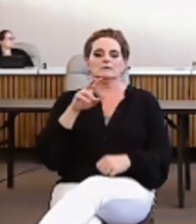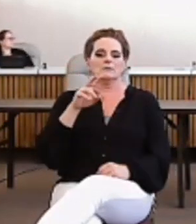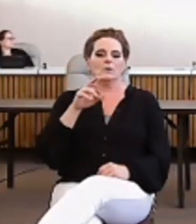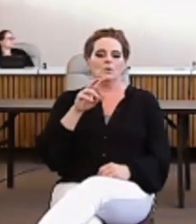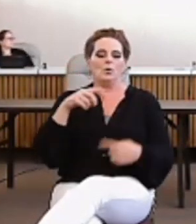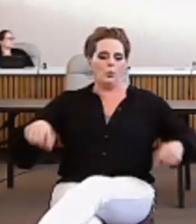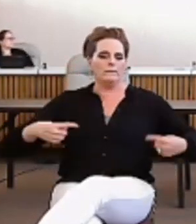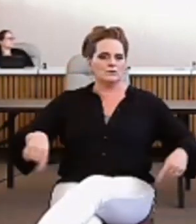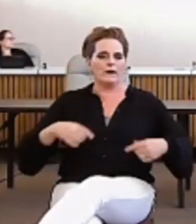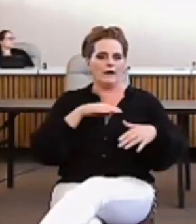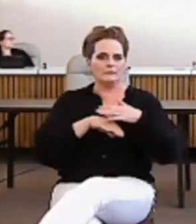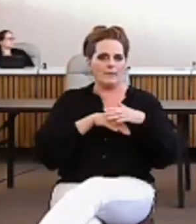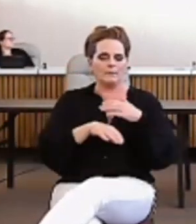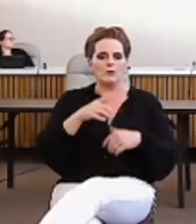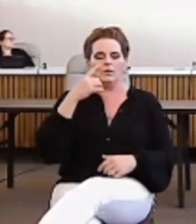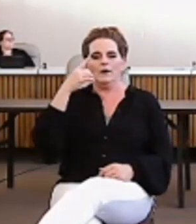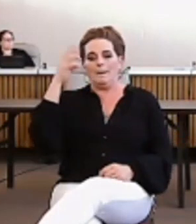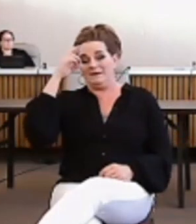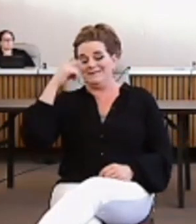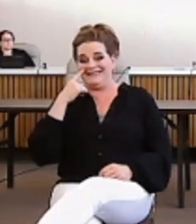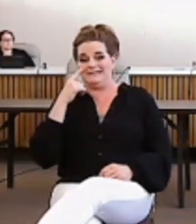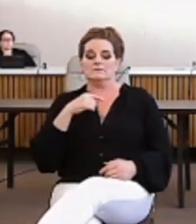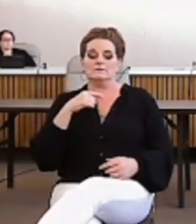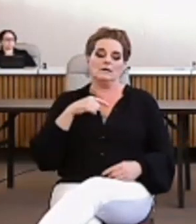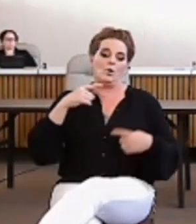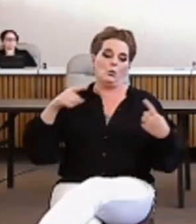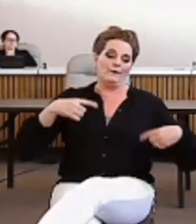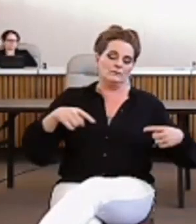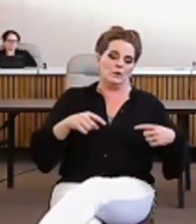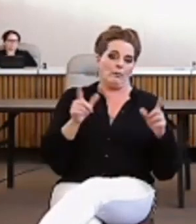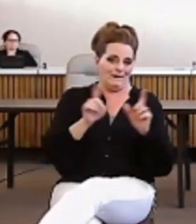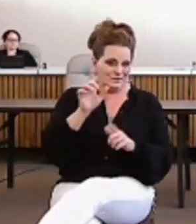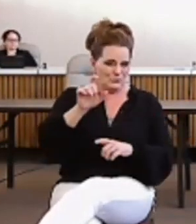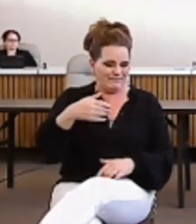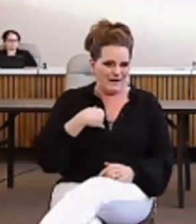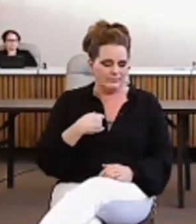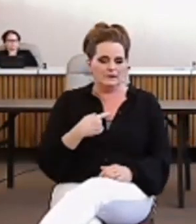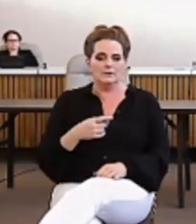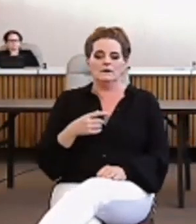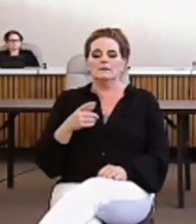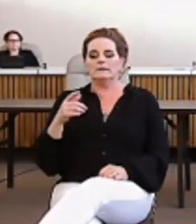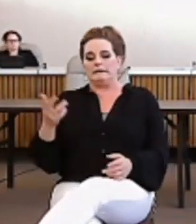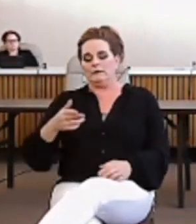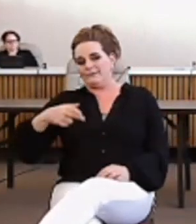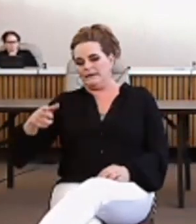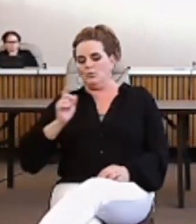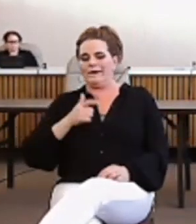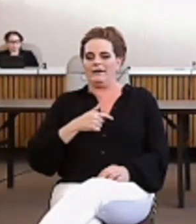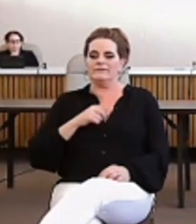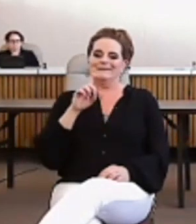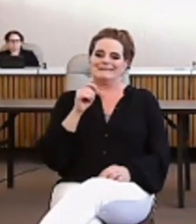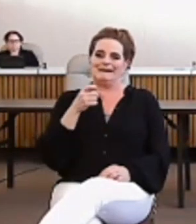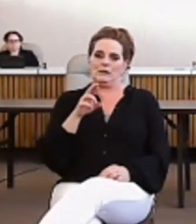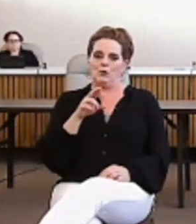under a dealership license. In Henrietta, we have what we often refer to as dealership row. We